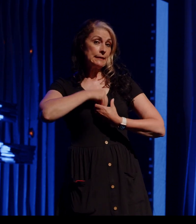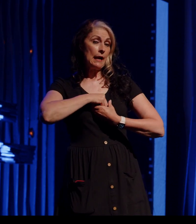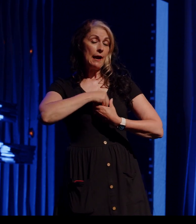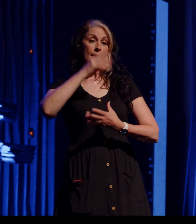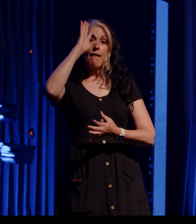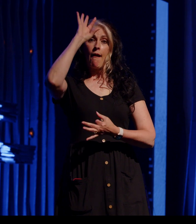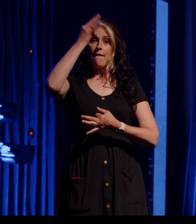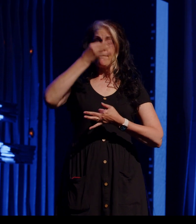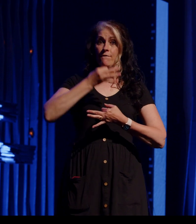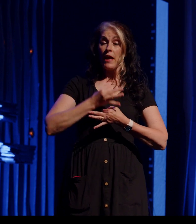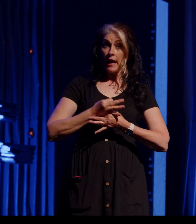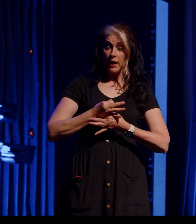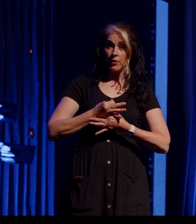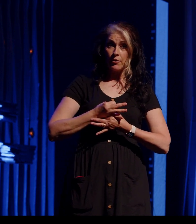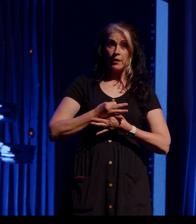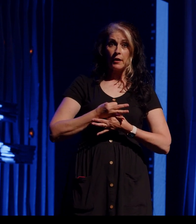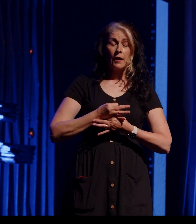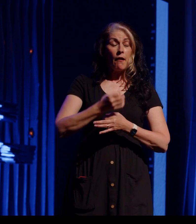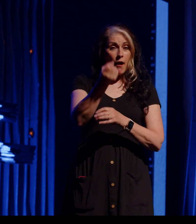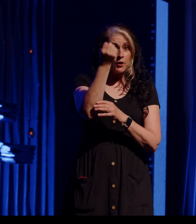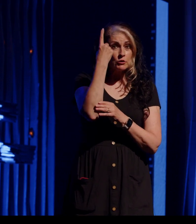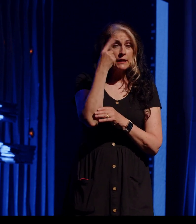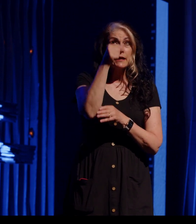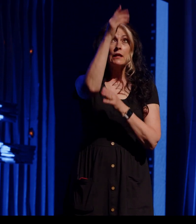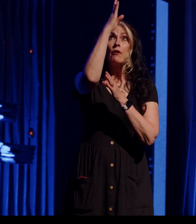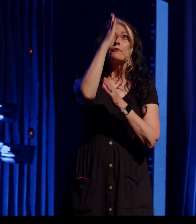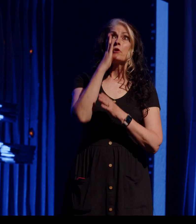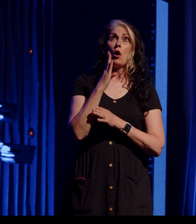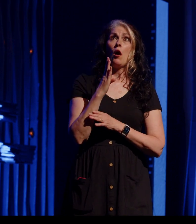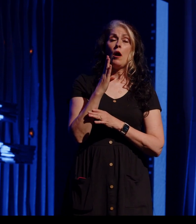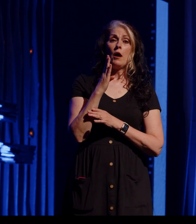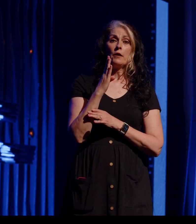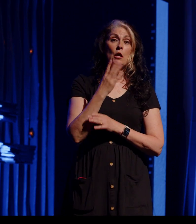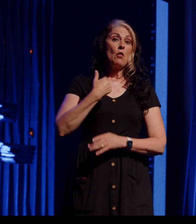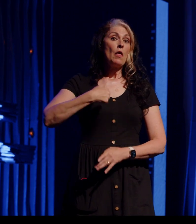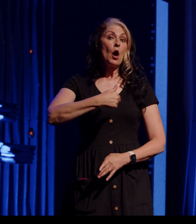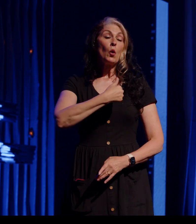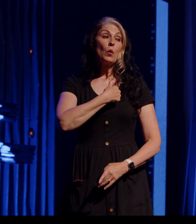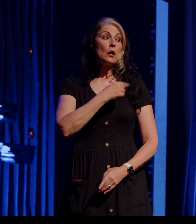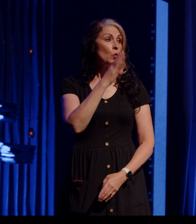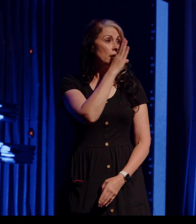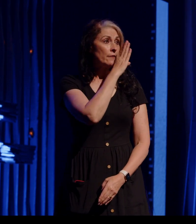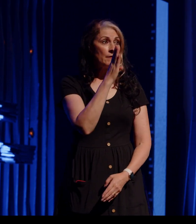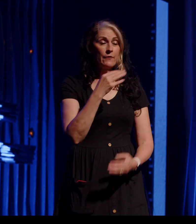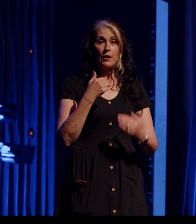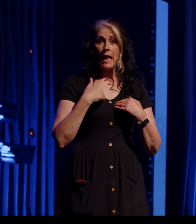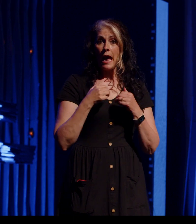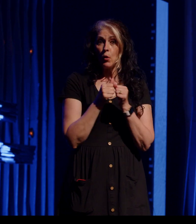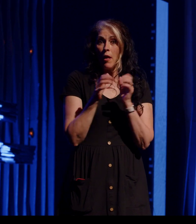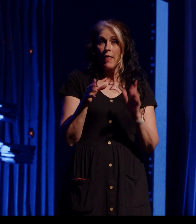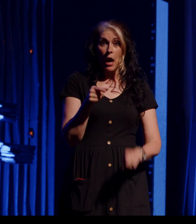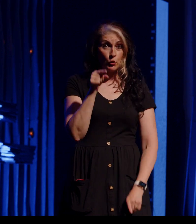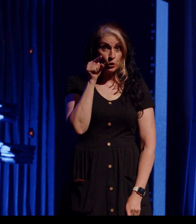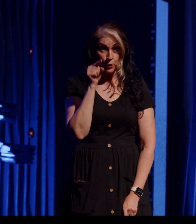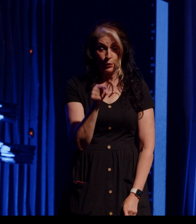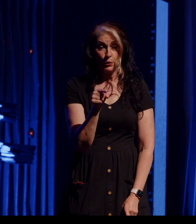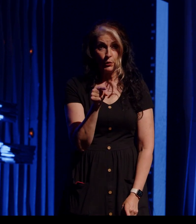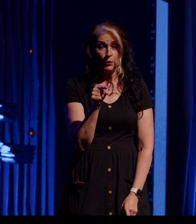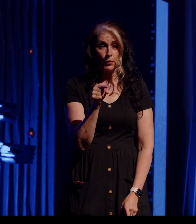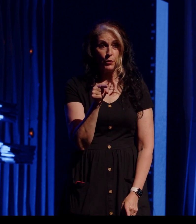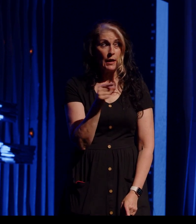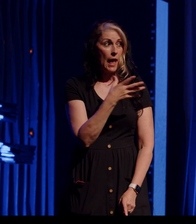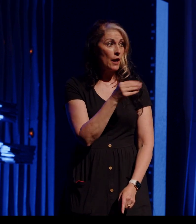faith and an understanding of God that we would have never had without you